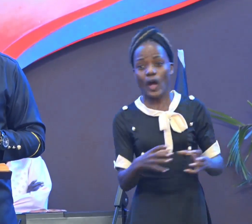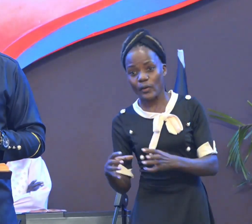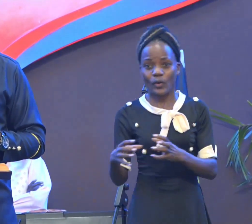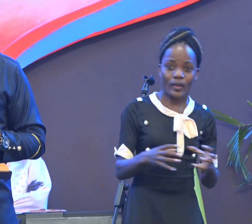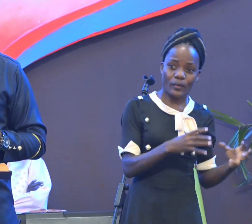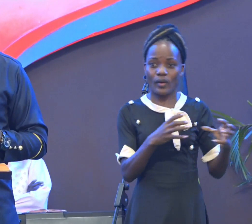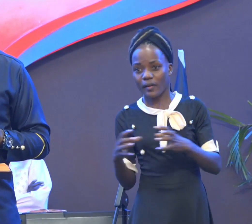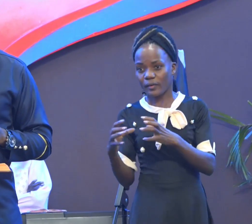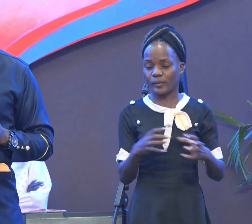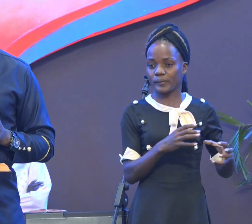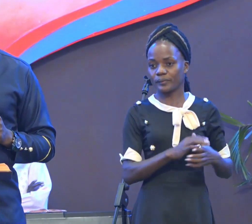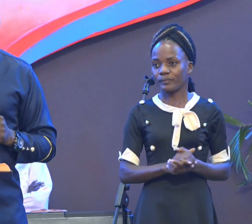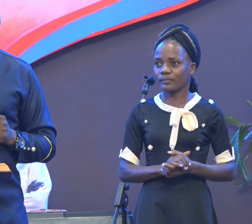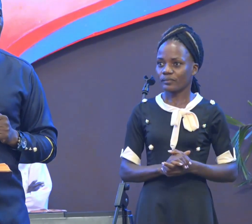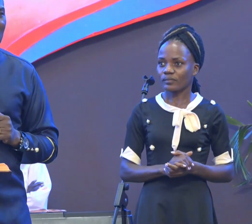always